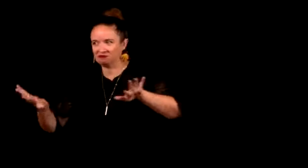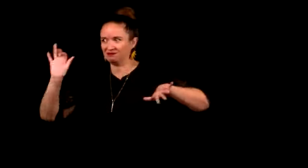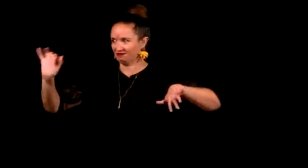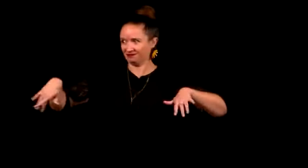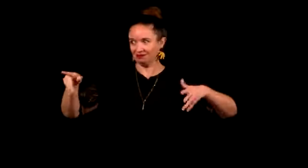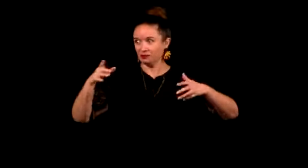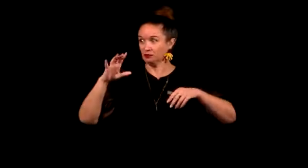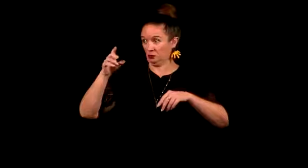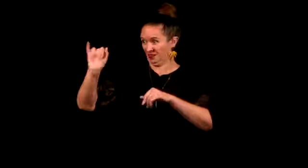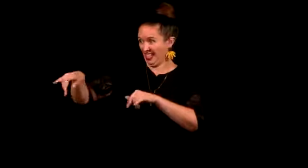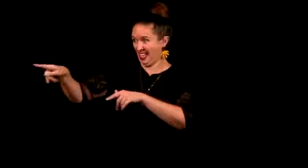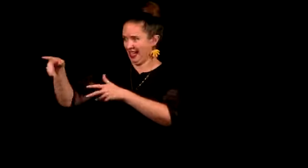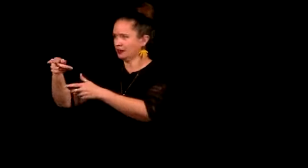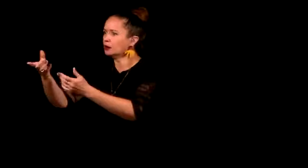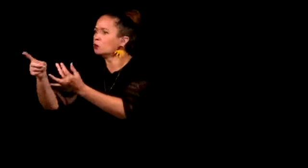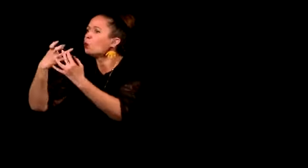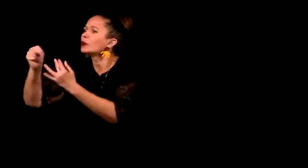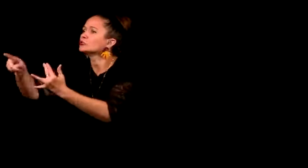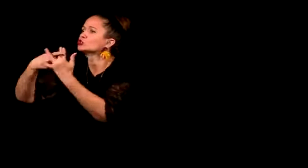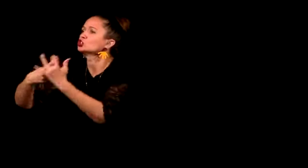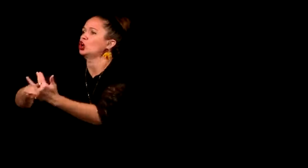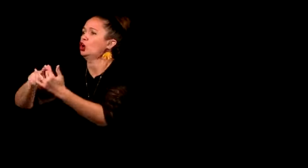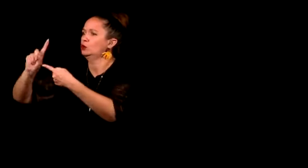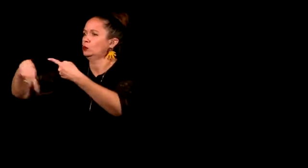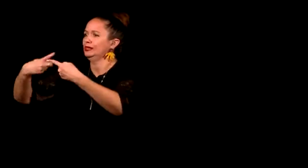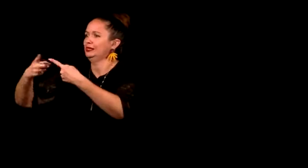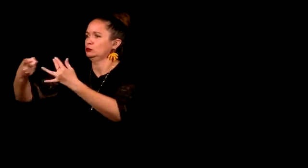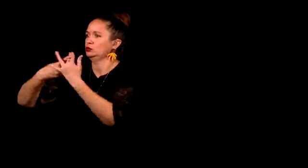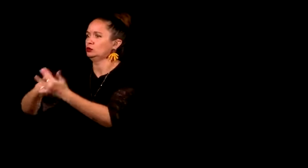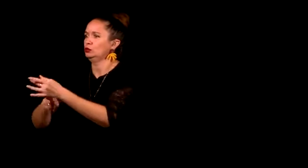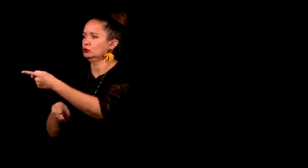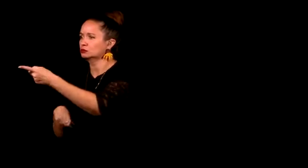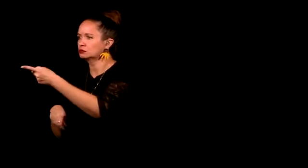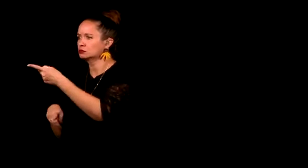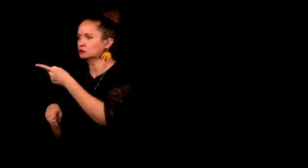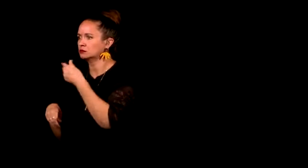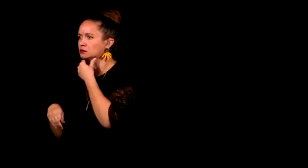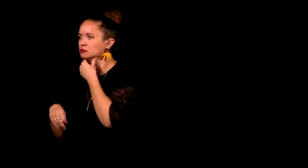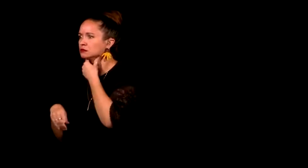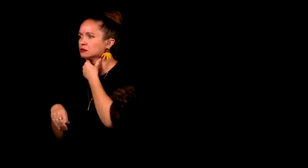chickens. And you get collect the eggs. And when did you start farming?